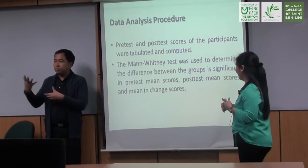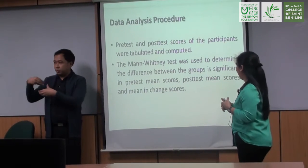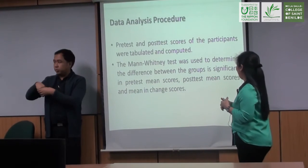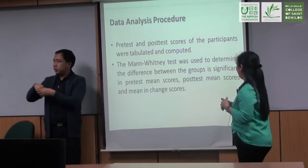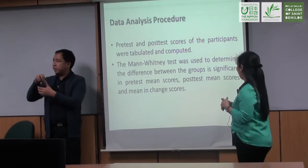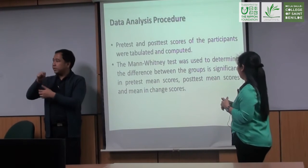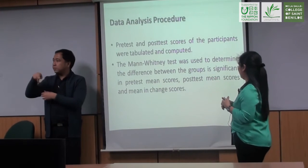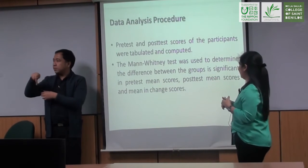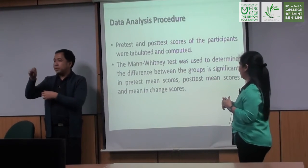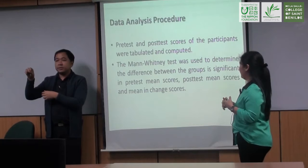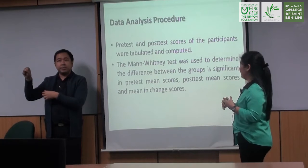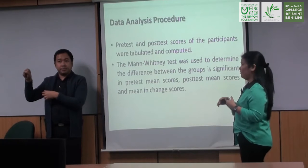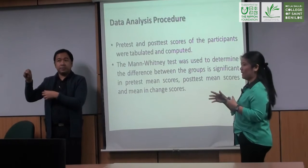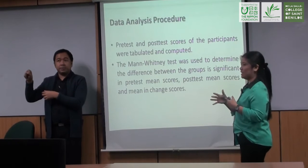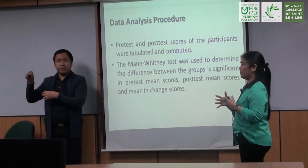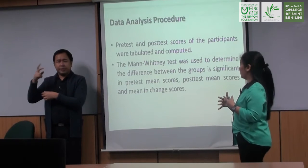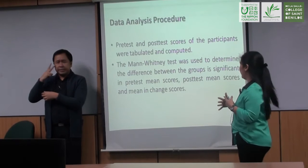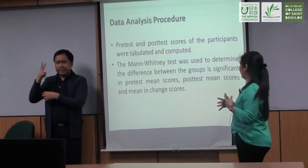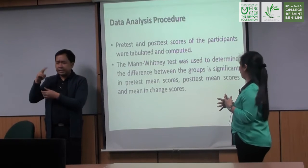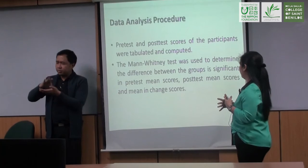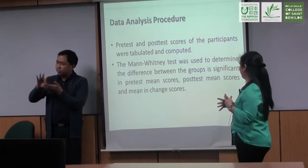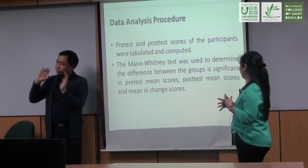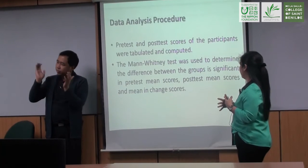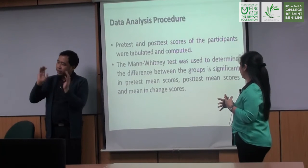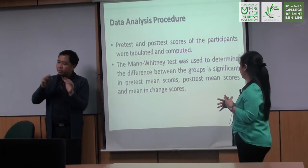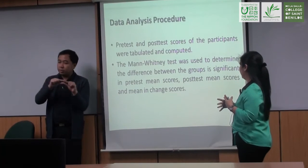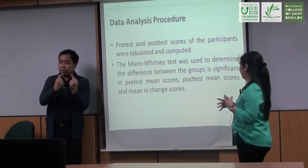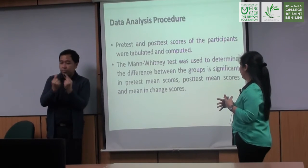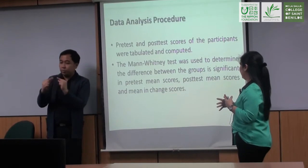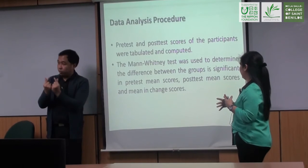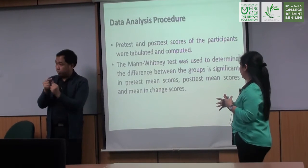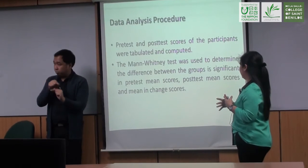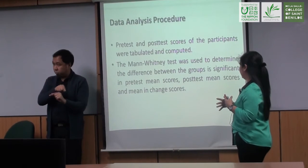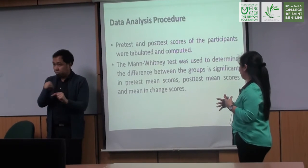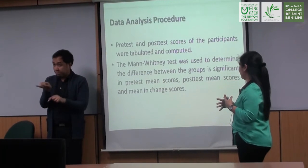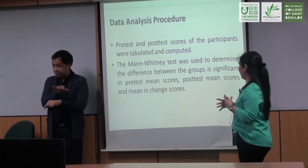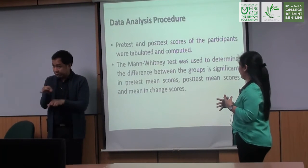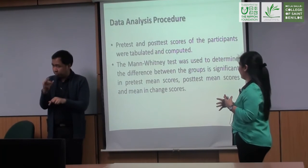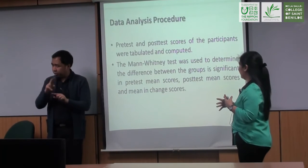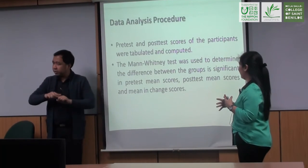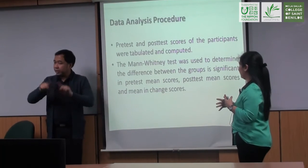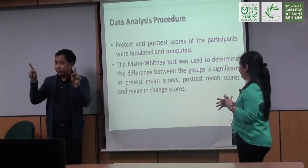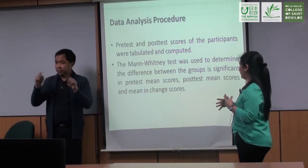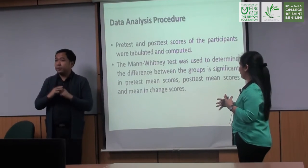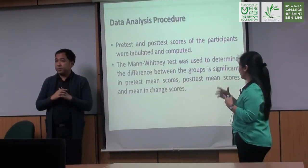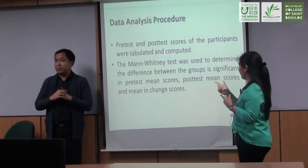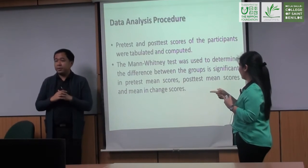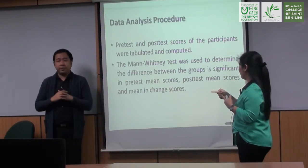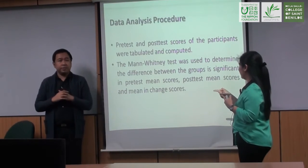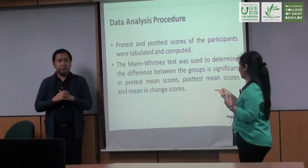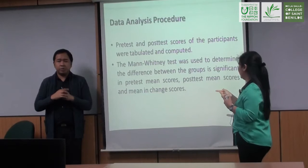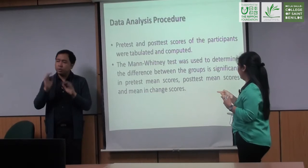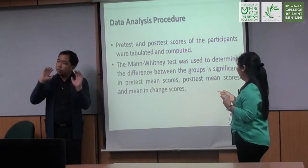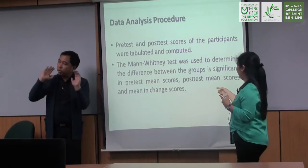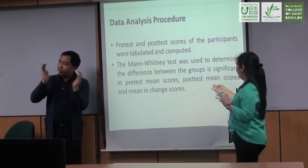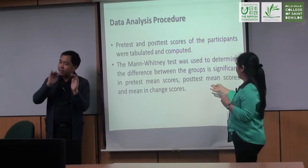SPSS. Okay, to determine the difference between the groups, the significant in pretest mean